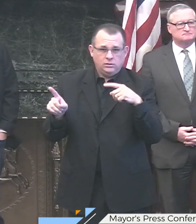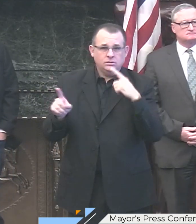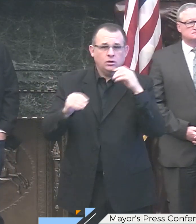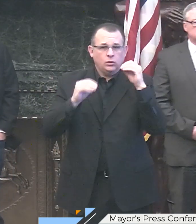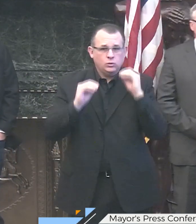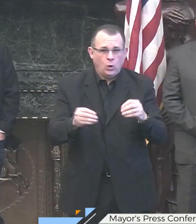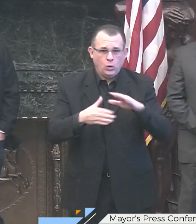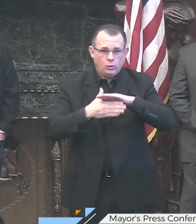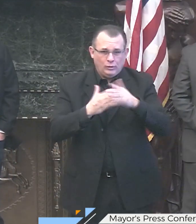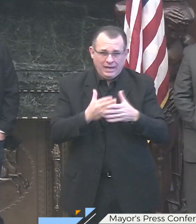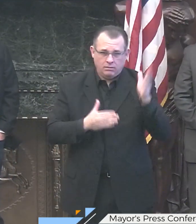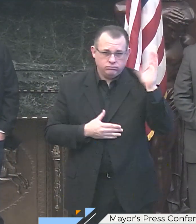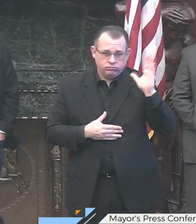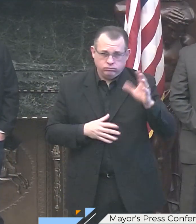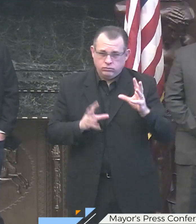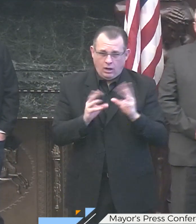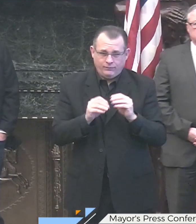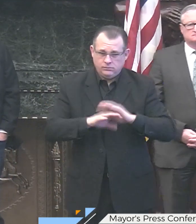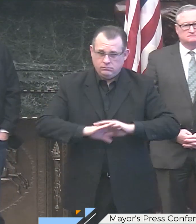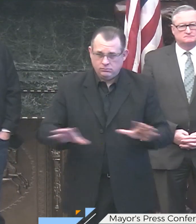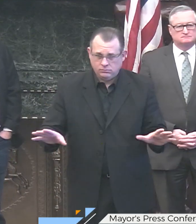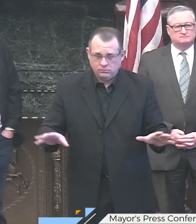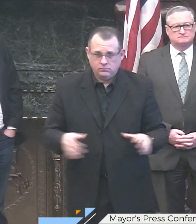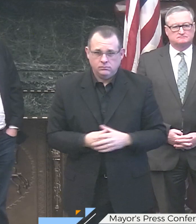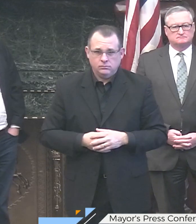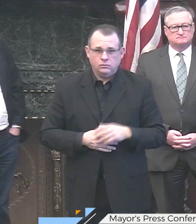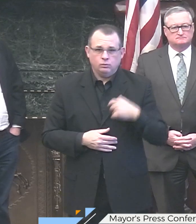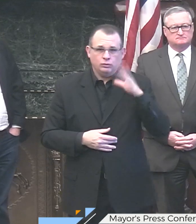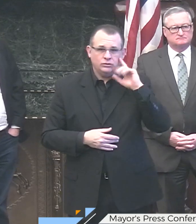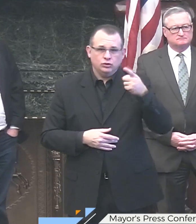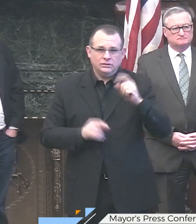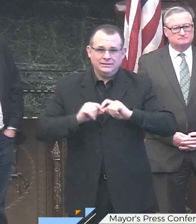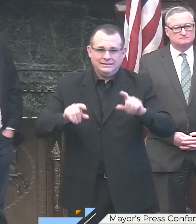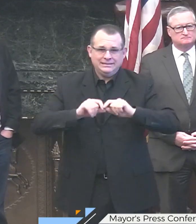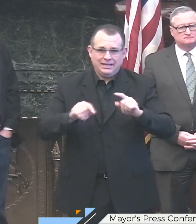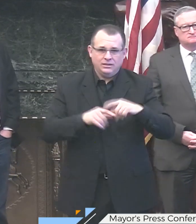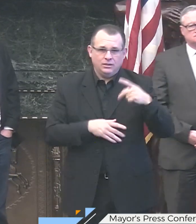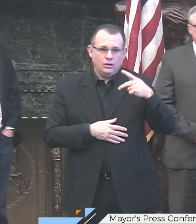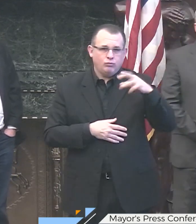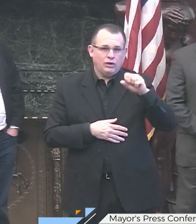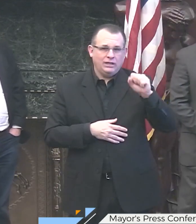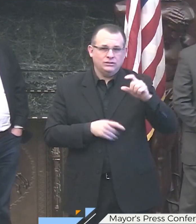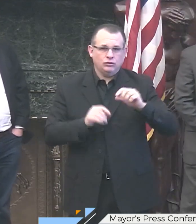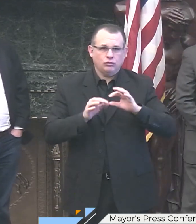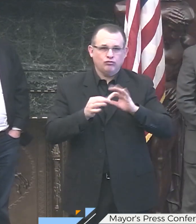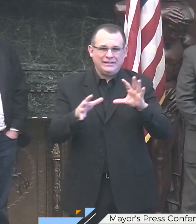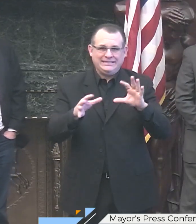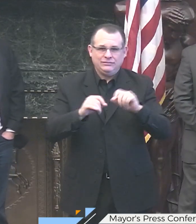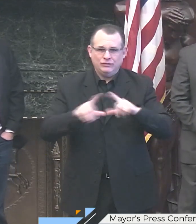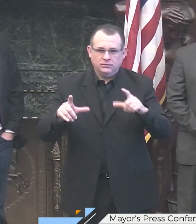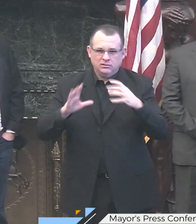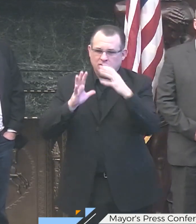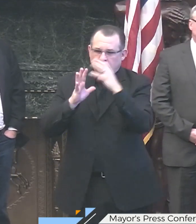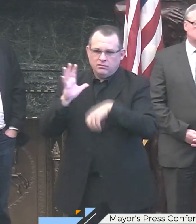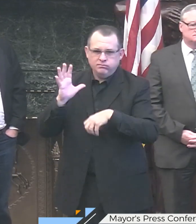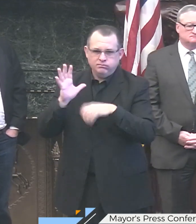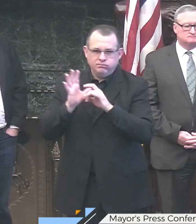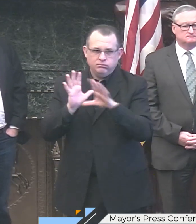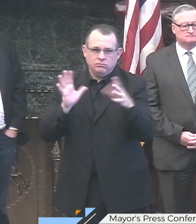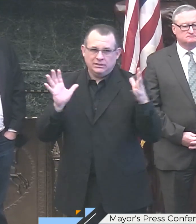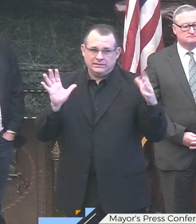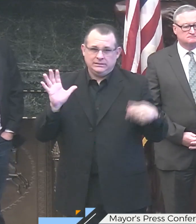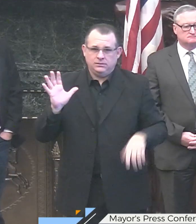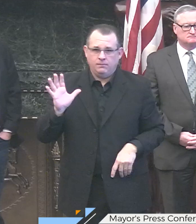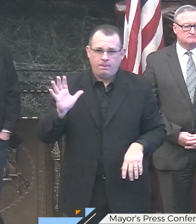briefings. We will be issuing press releases on both Saturday and Sunday. Should developments warrant a